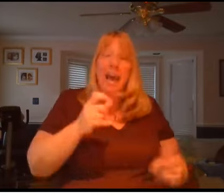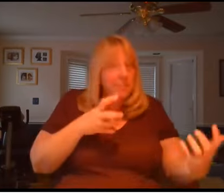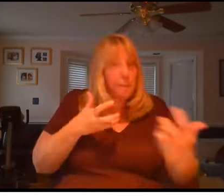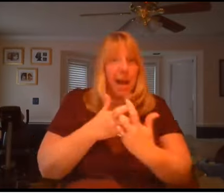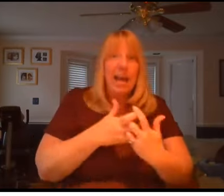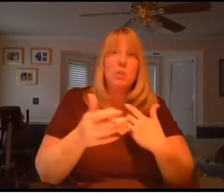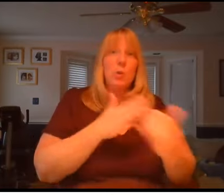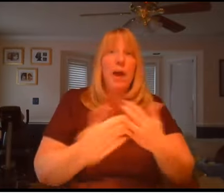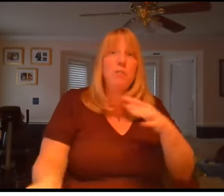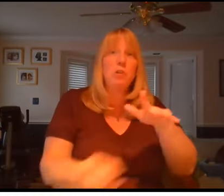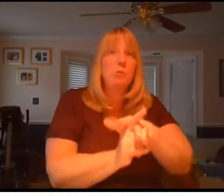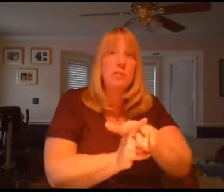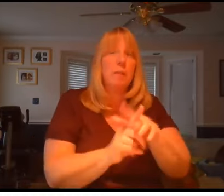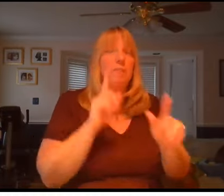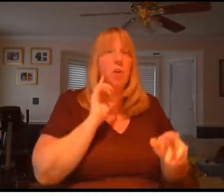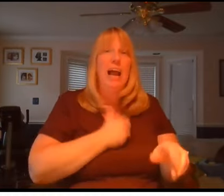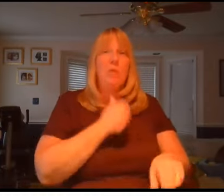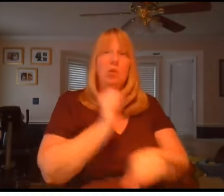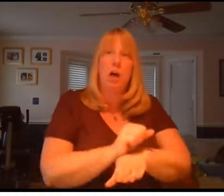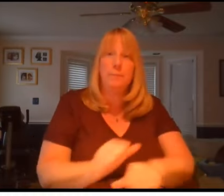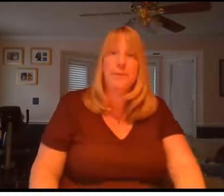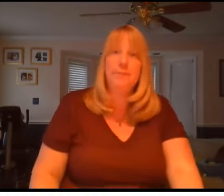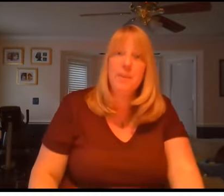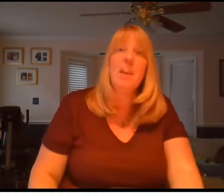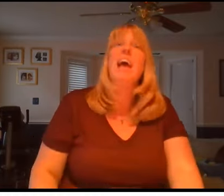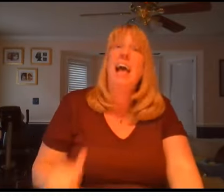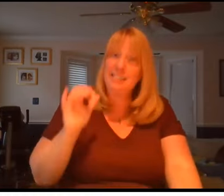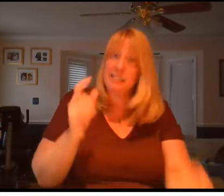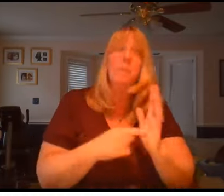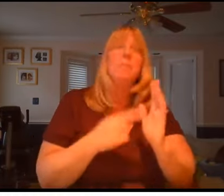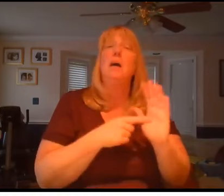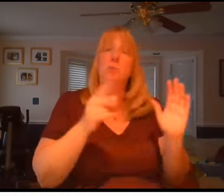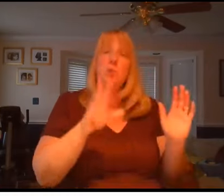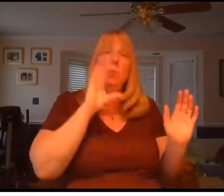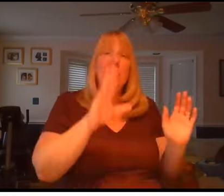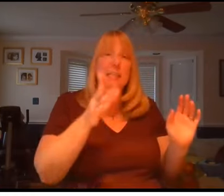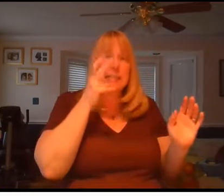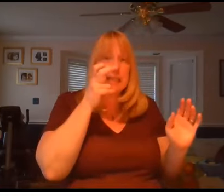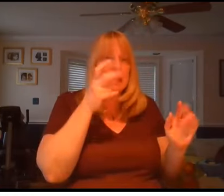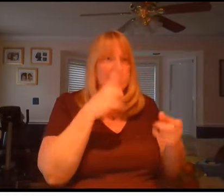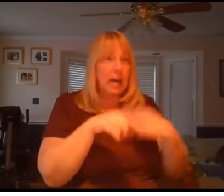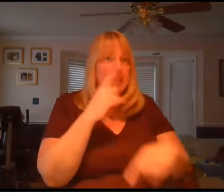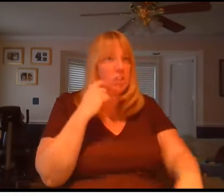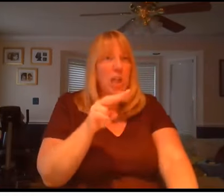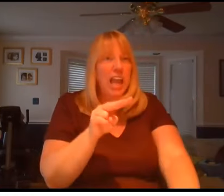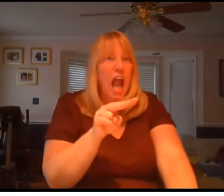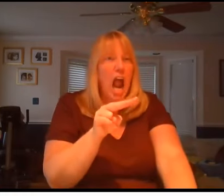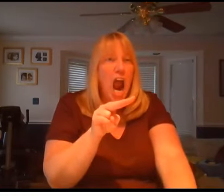So for us, we have to match whatever shows up. Whatever shows up for our job. So if we see a